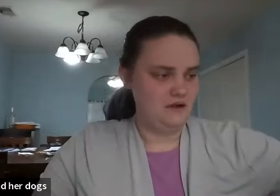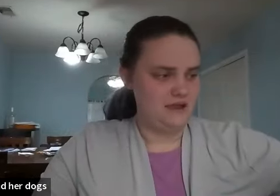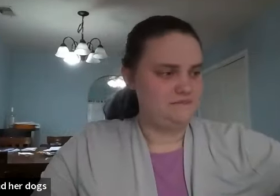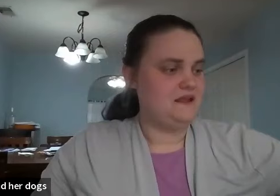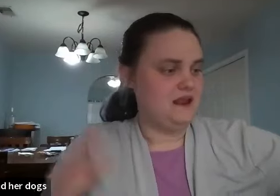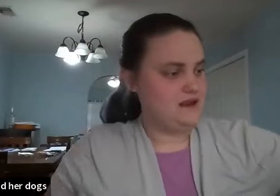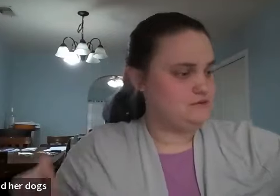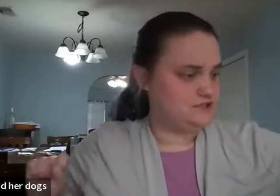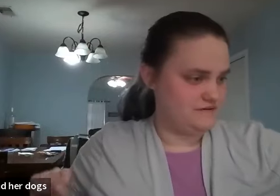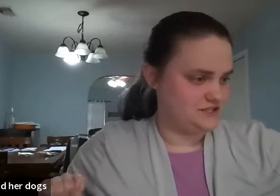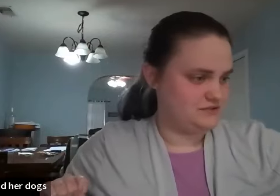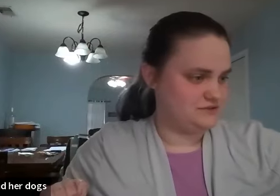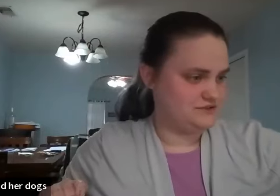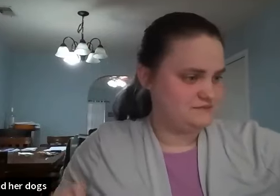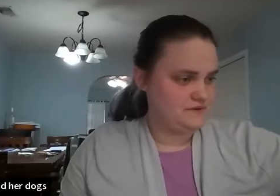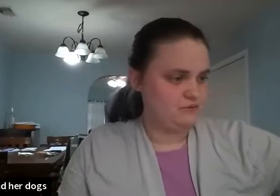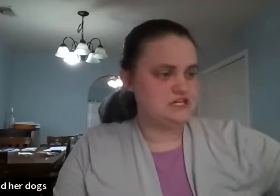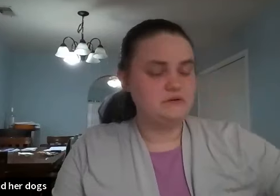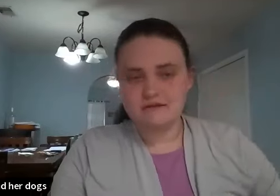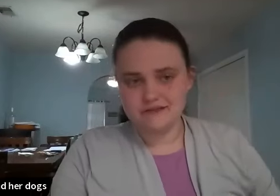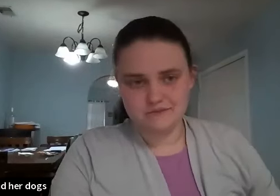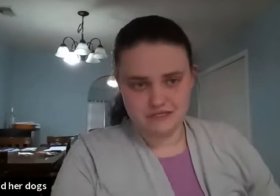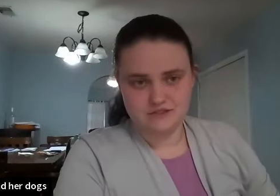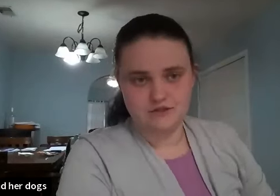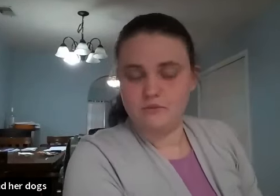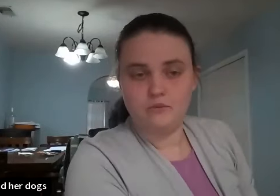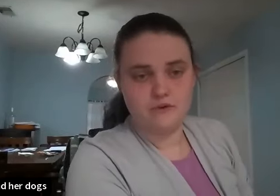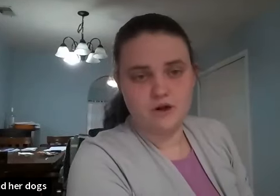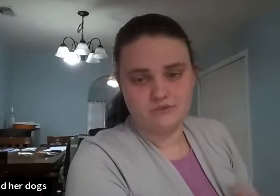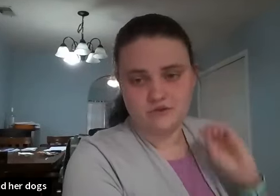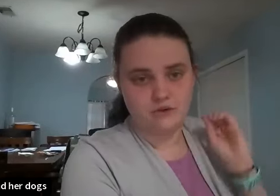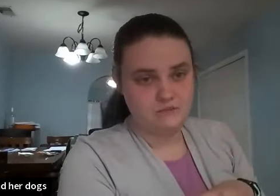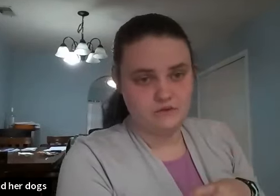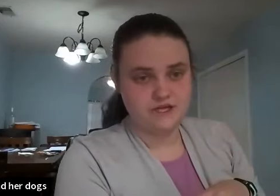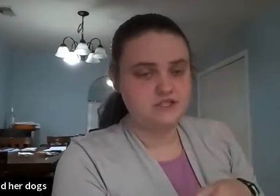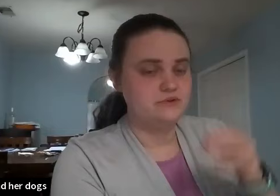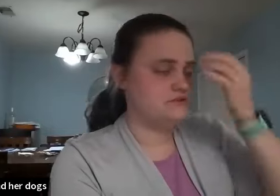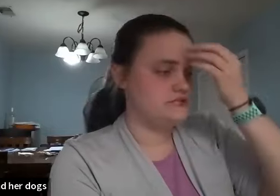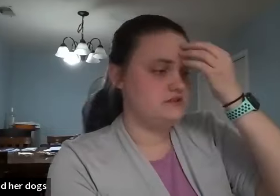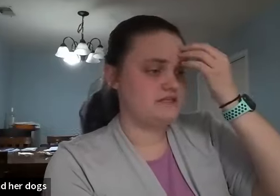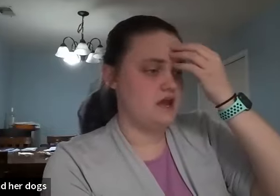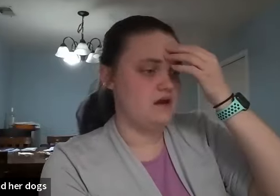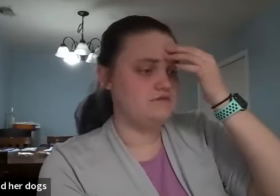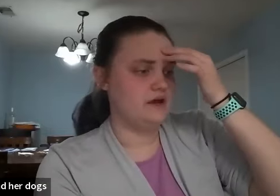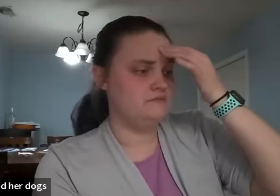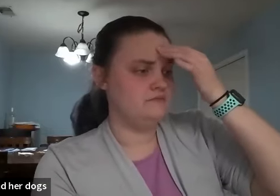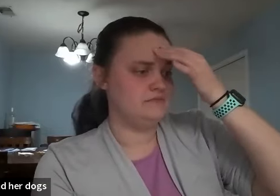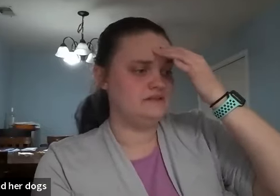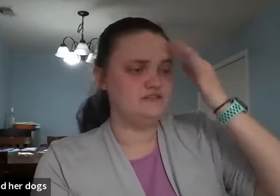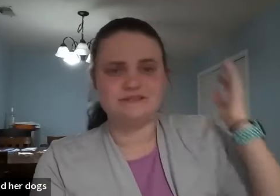Okay, now we'll do our vegetables, which I don't have as many. So you can more than welcome to throw any more vegetables that you guys have. Alyssa's always